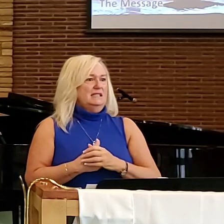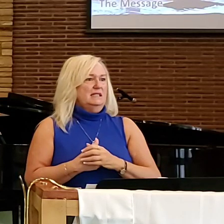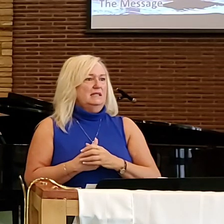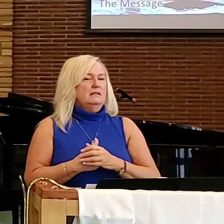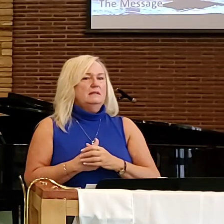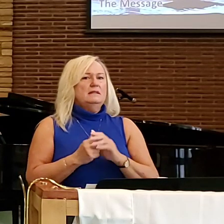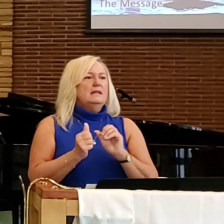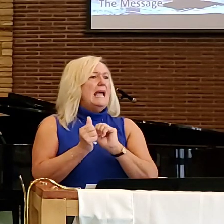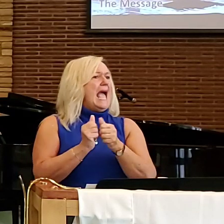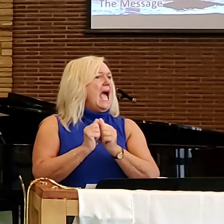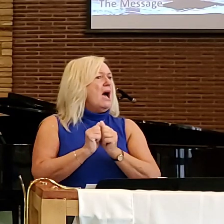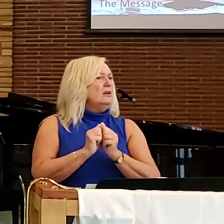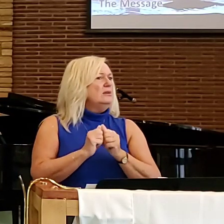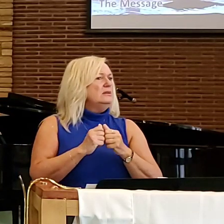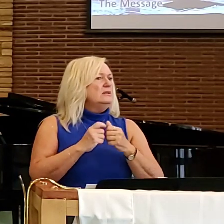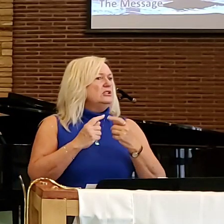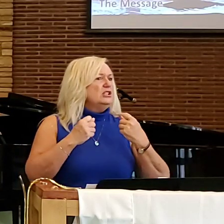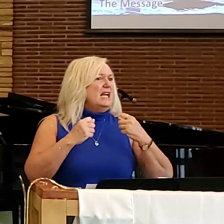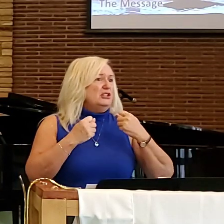how shall I treat her,